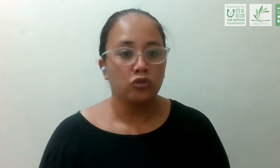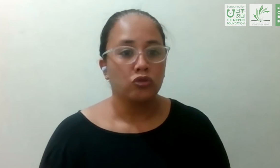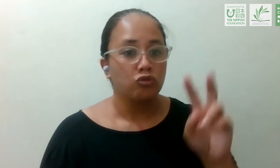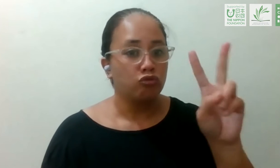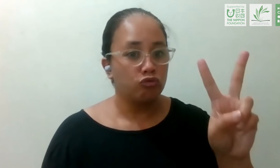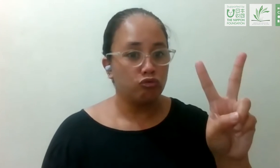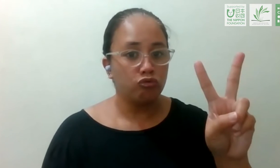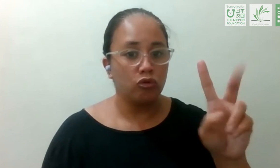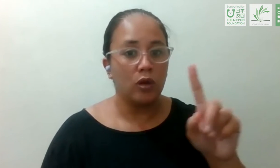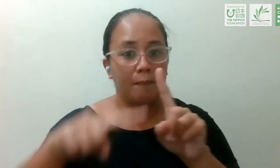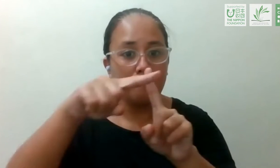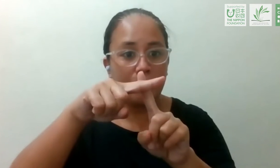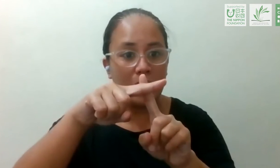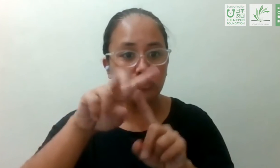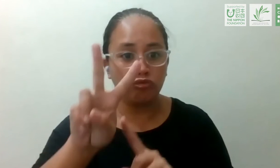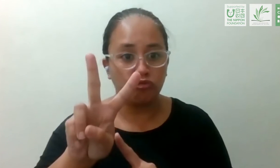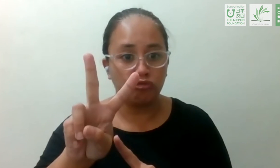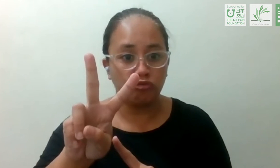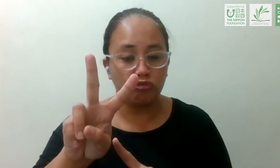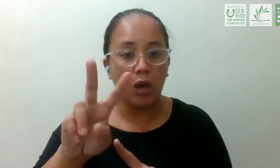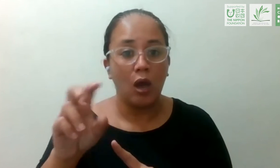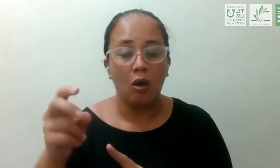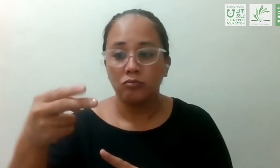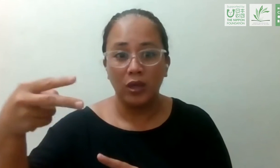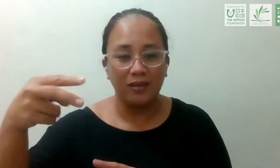2 equals 4,